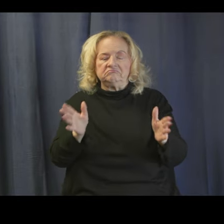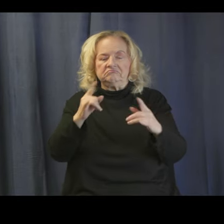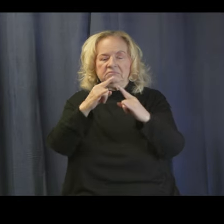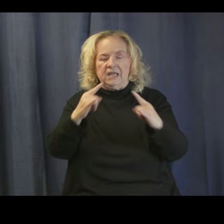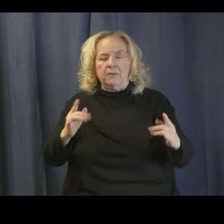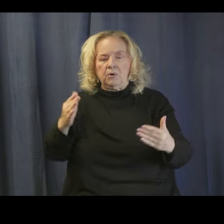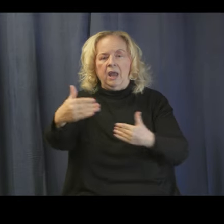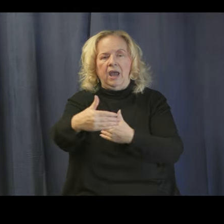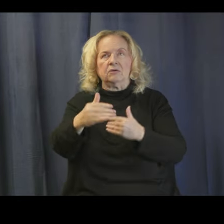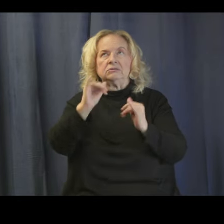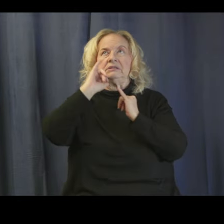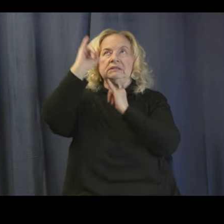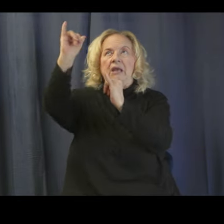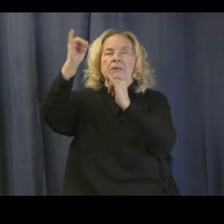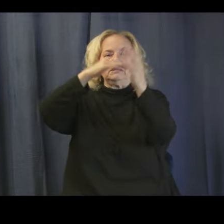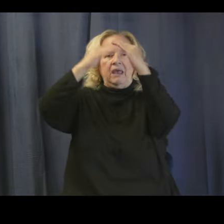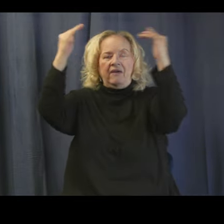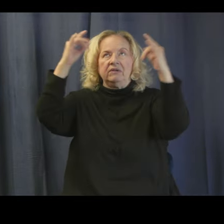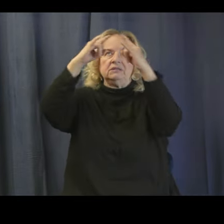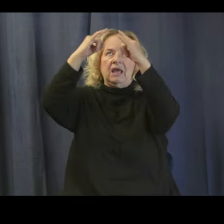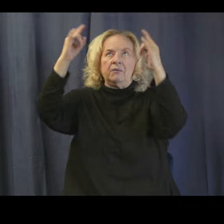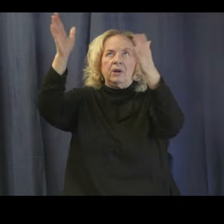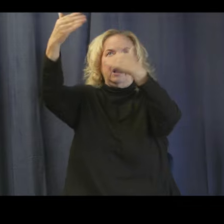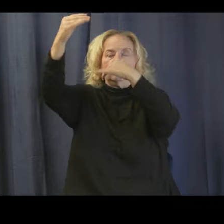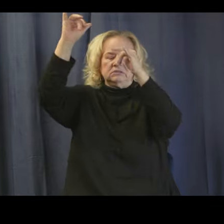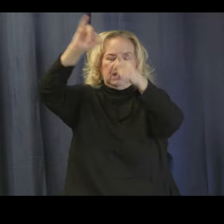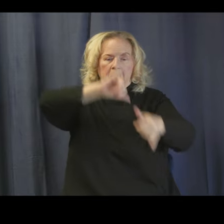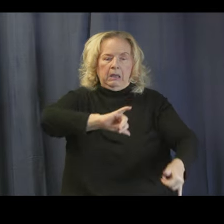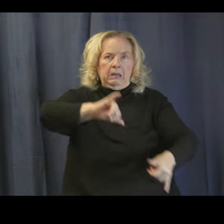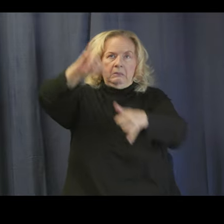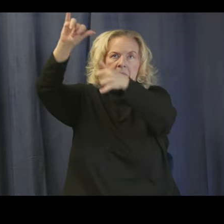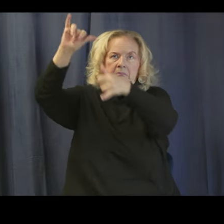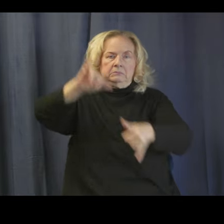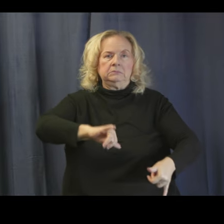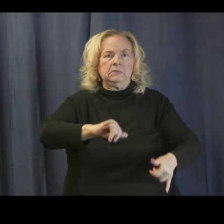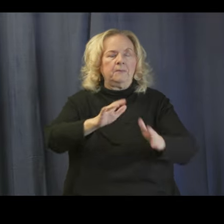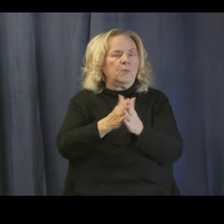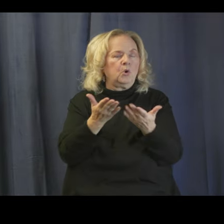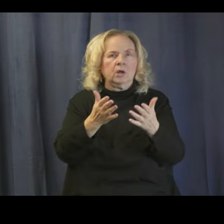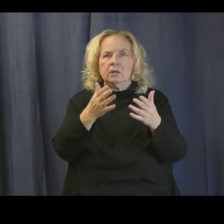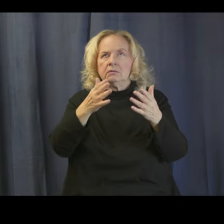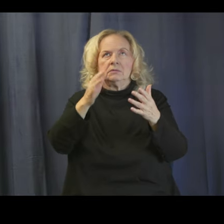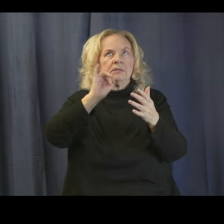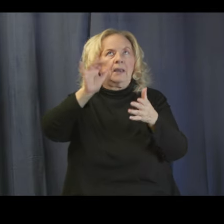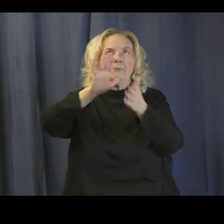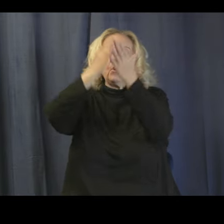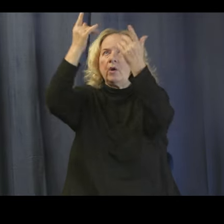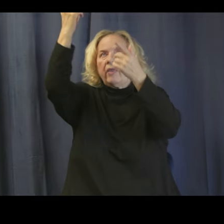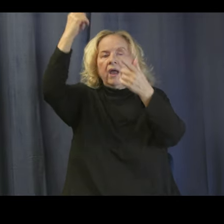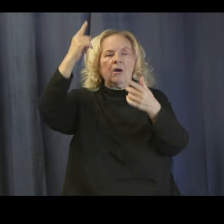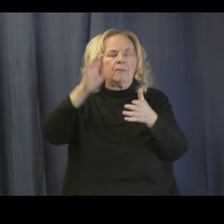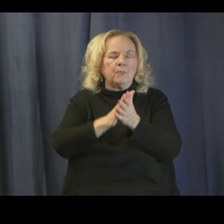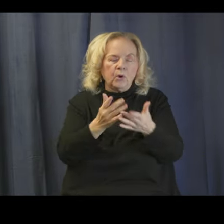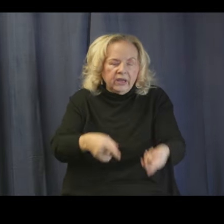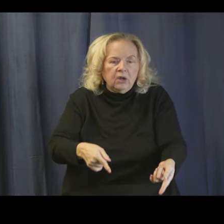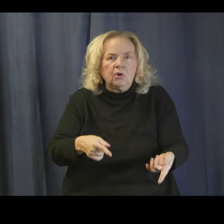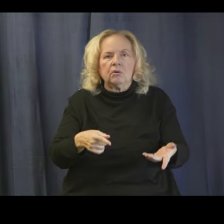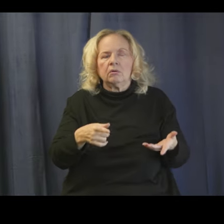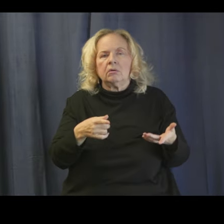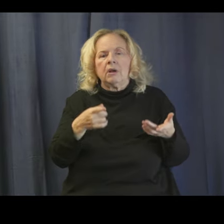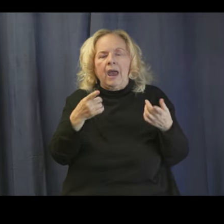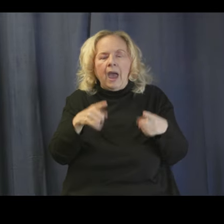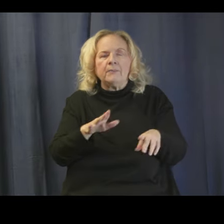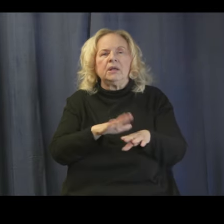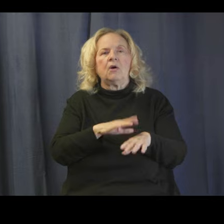tabernacle was patterned after the one in heaven, this book of Genesis is patterned after the book in heaven. And here it